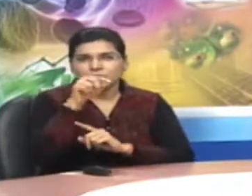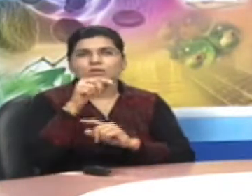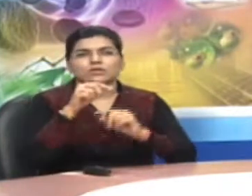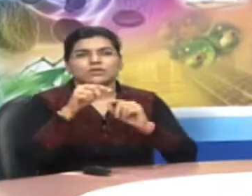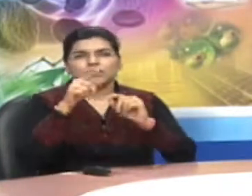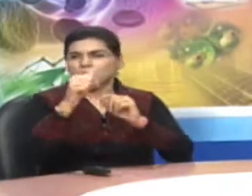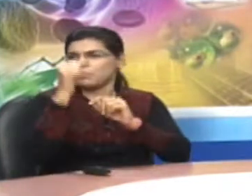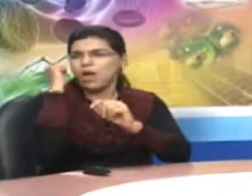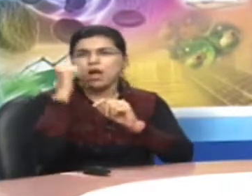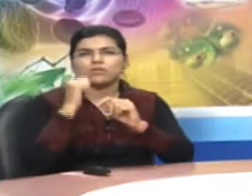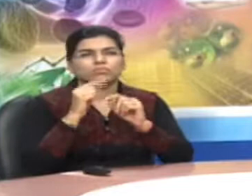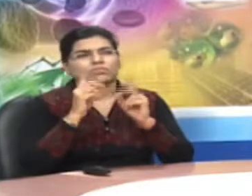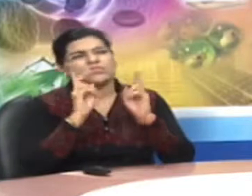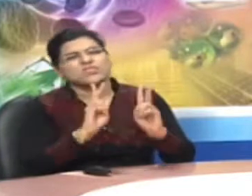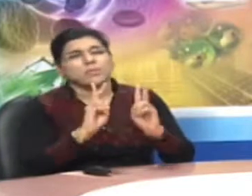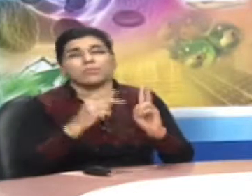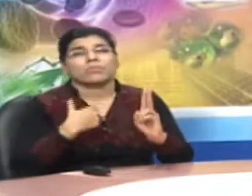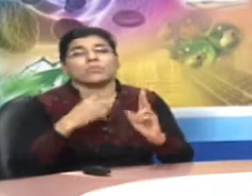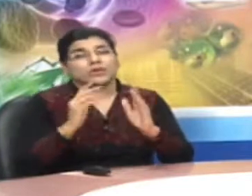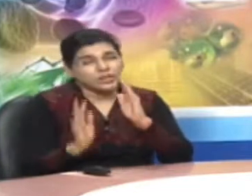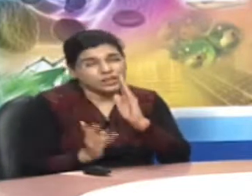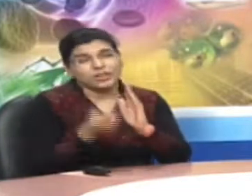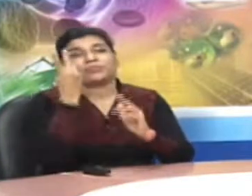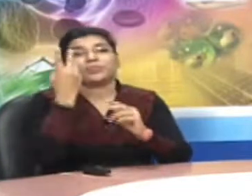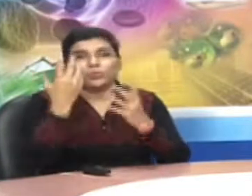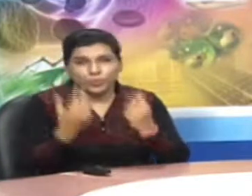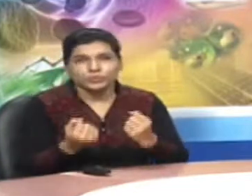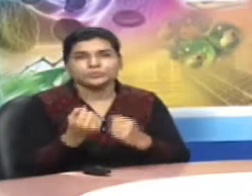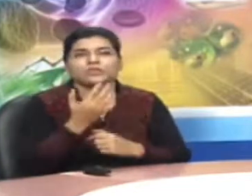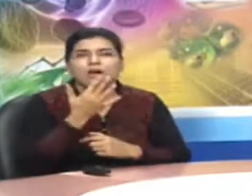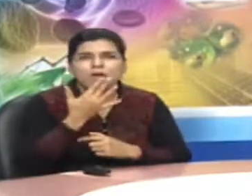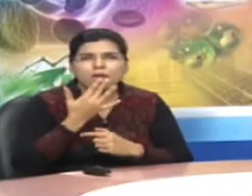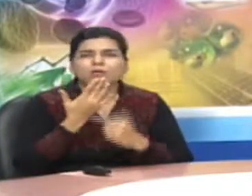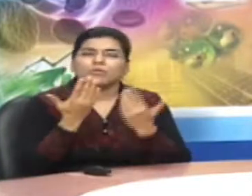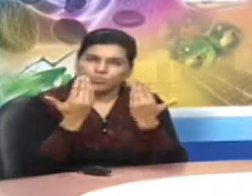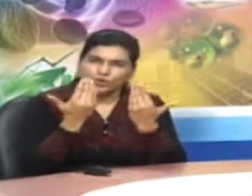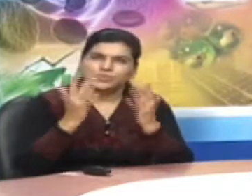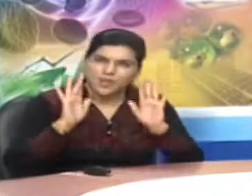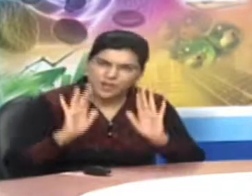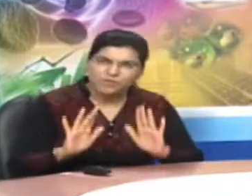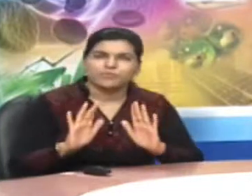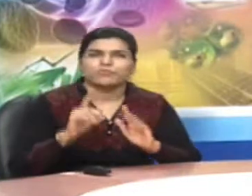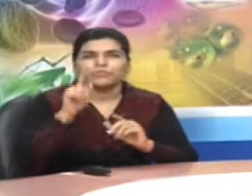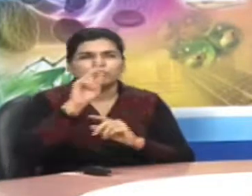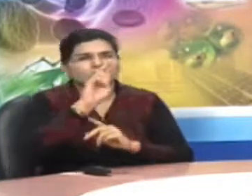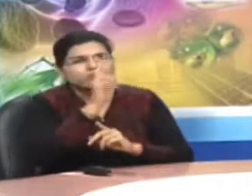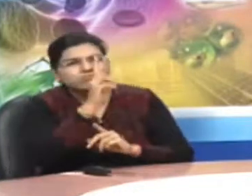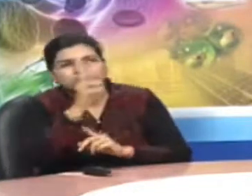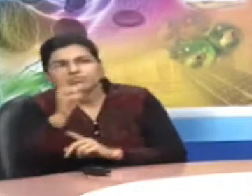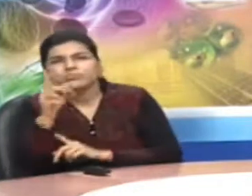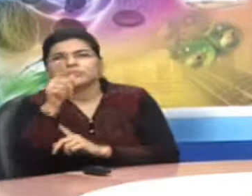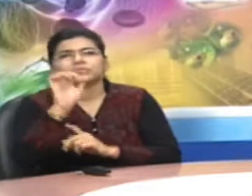There are different kind of designs that you want to put in your presentation. Different colors,